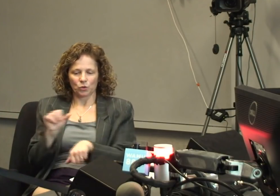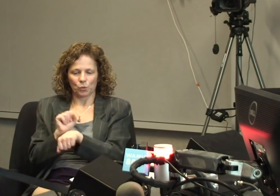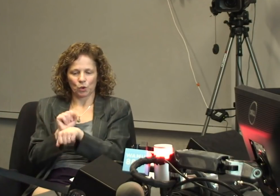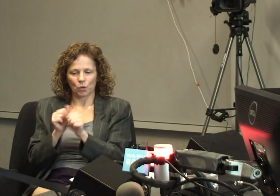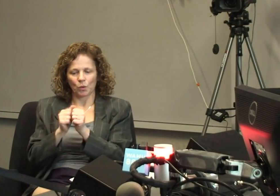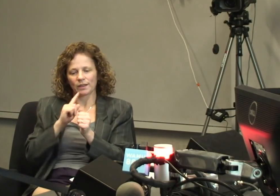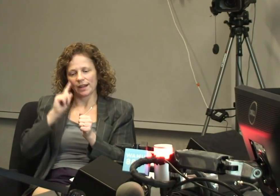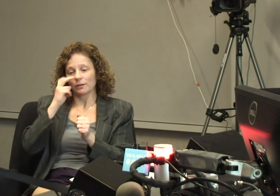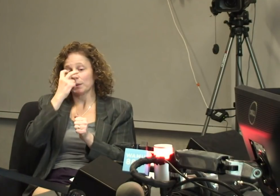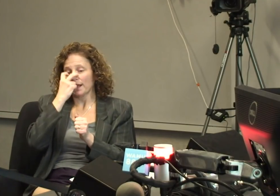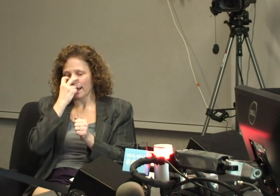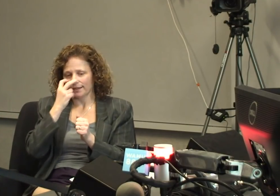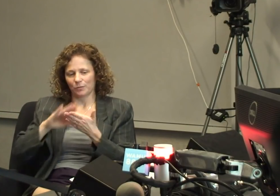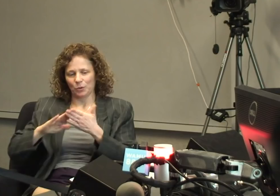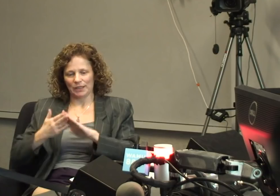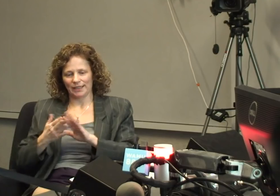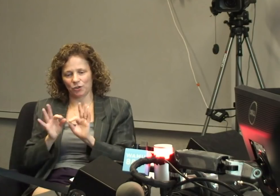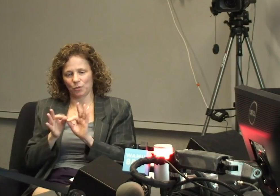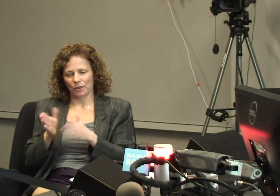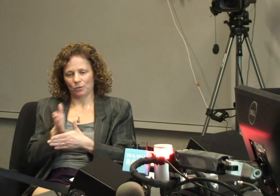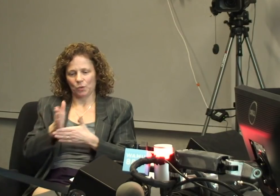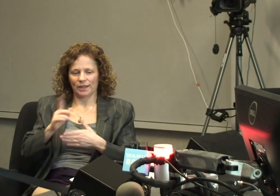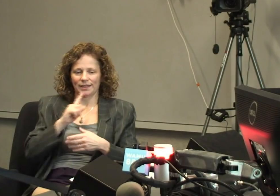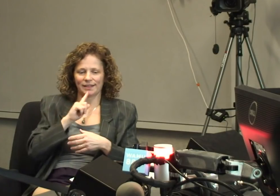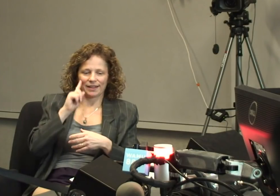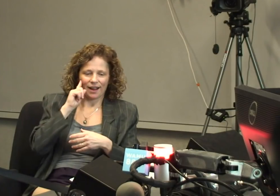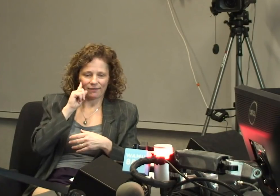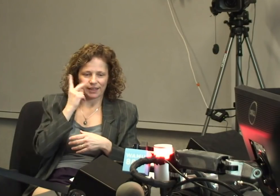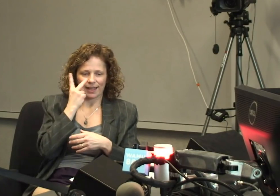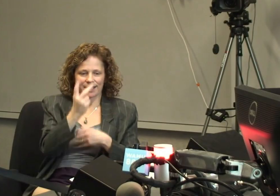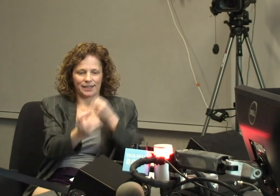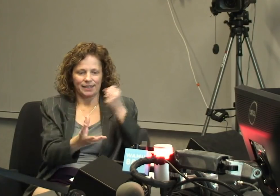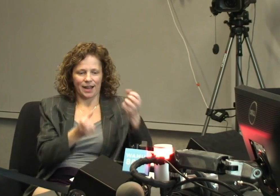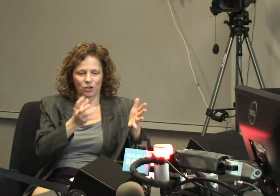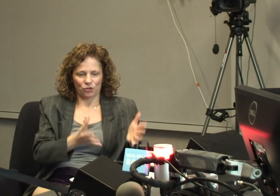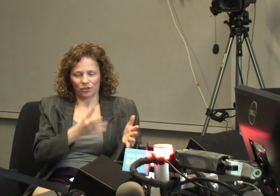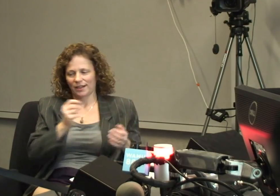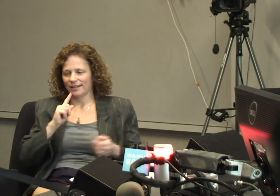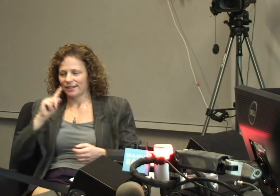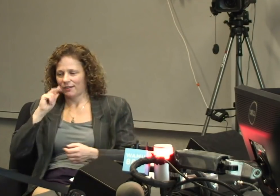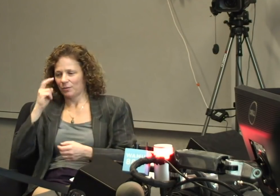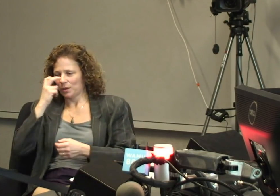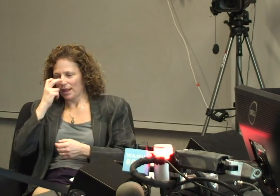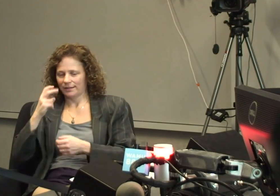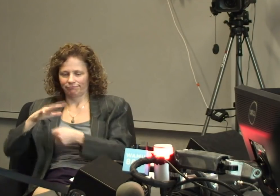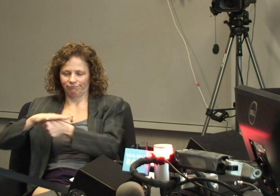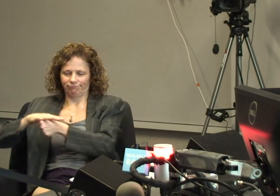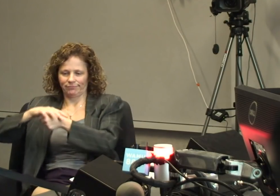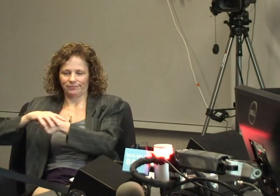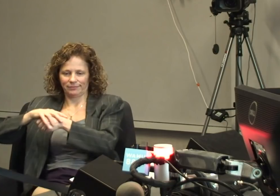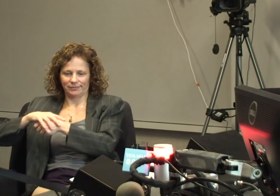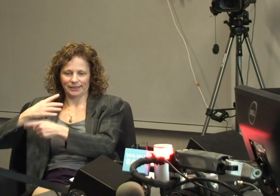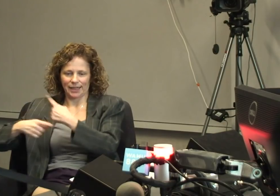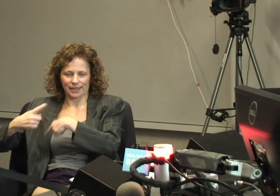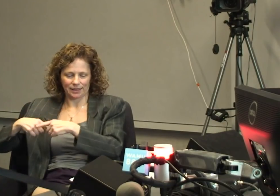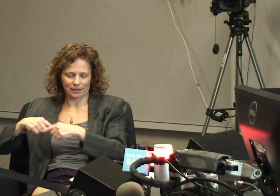language into a specific language of sign language. Also, there are deaf blind individuals who want to be able to have access to a visual language and they